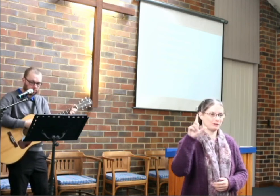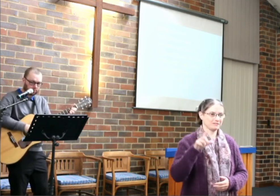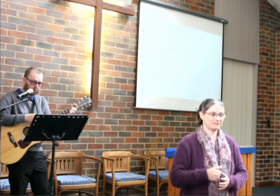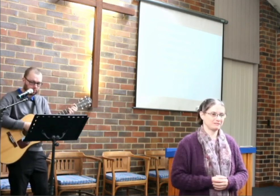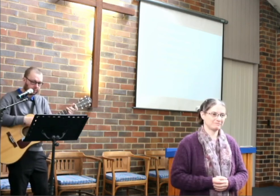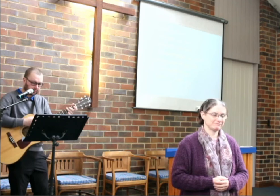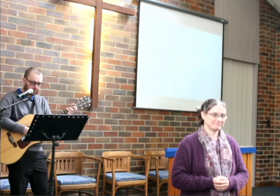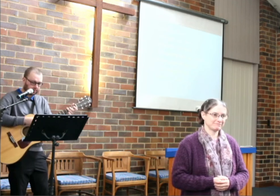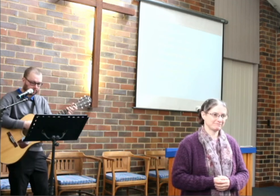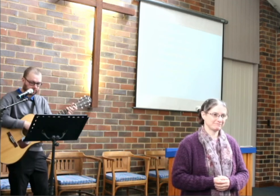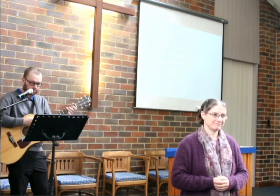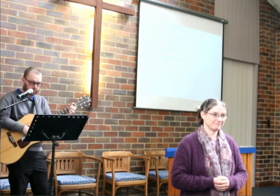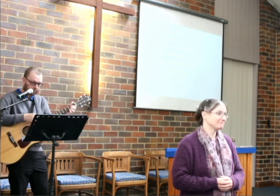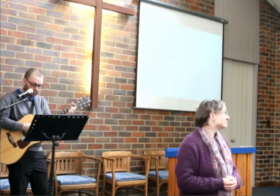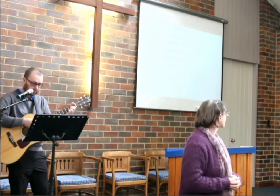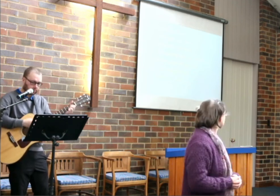Lord.